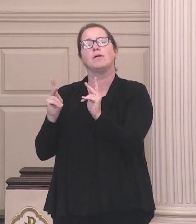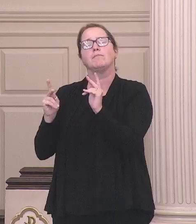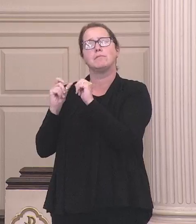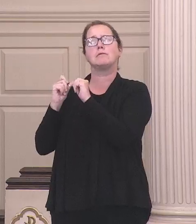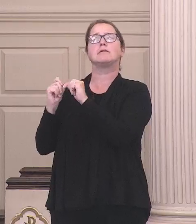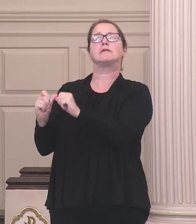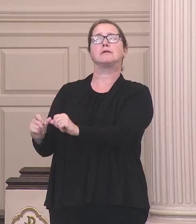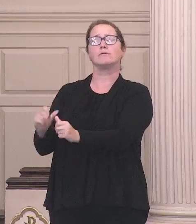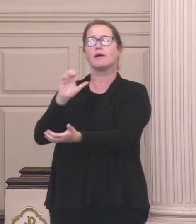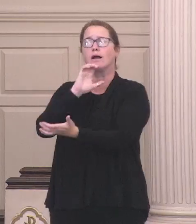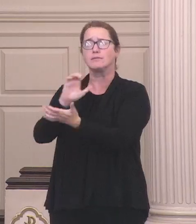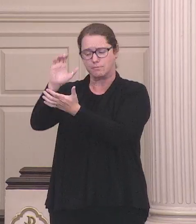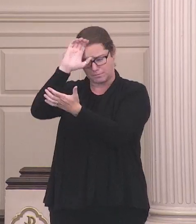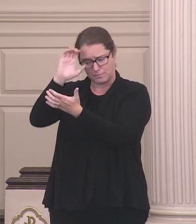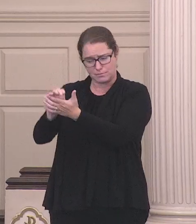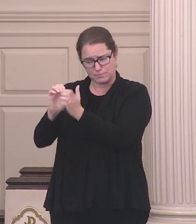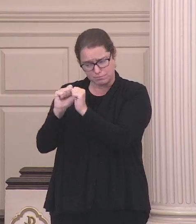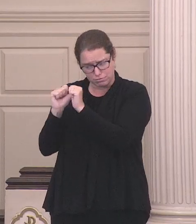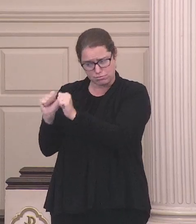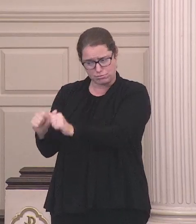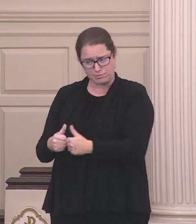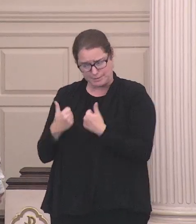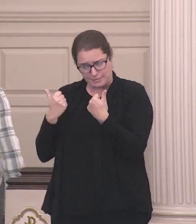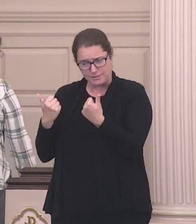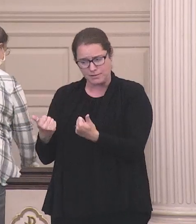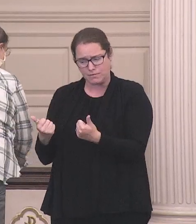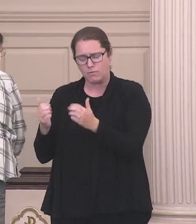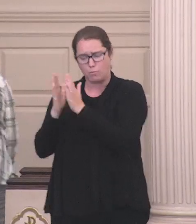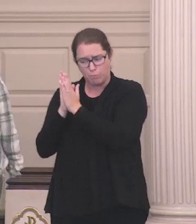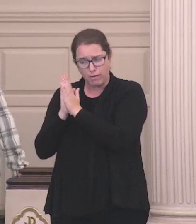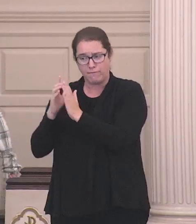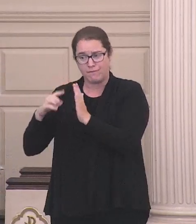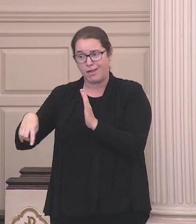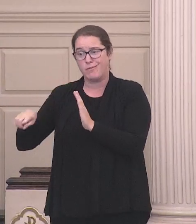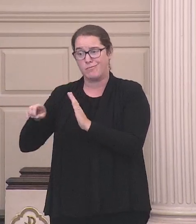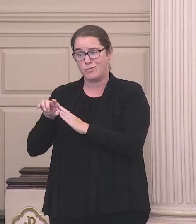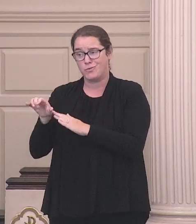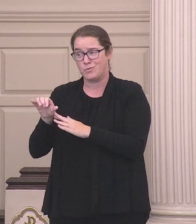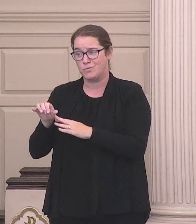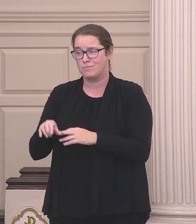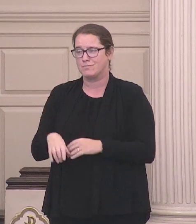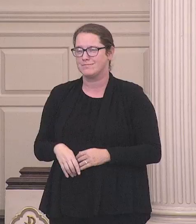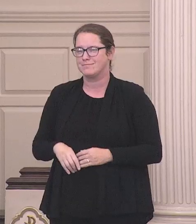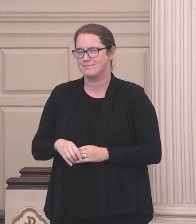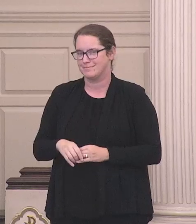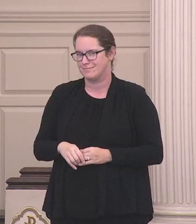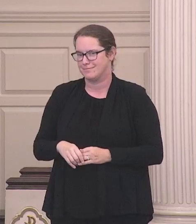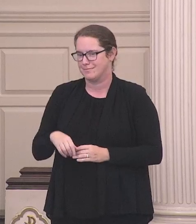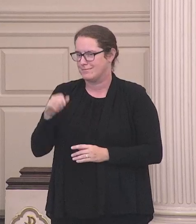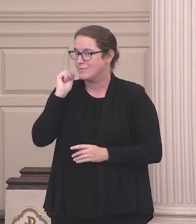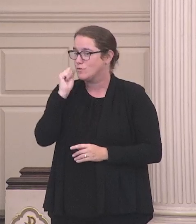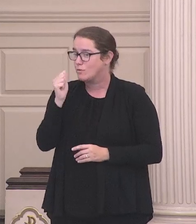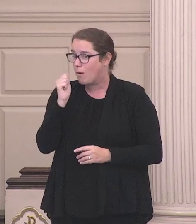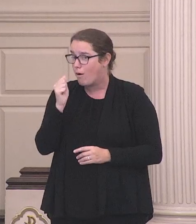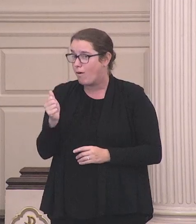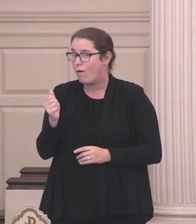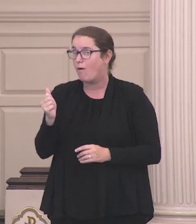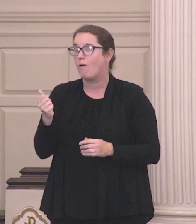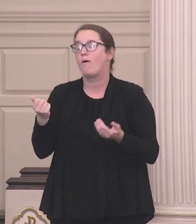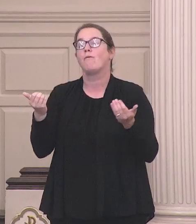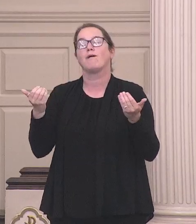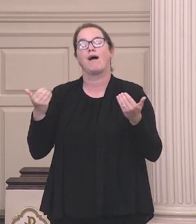wife. Tomorrow we shall have a celebration in the parish hall where the Ugandan